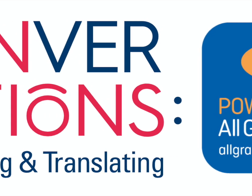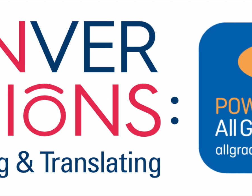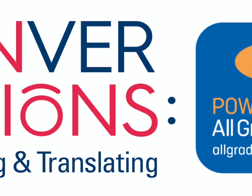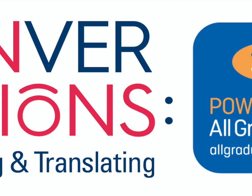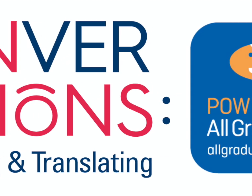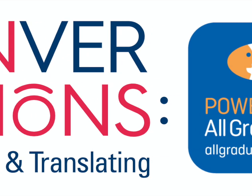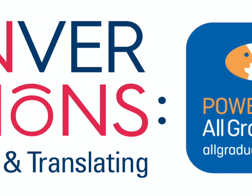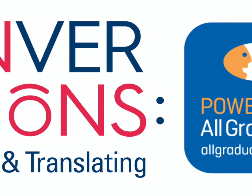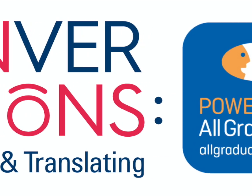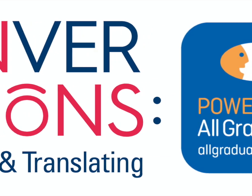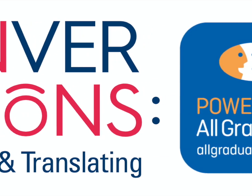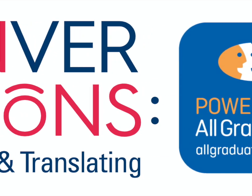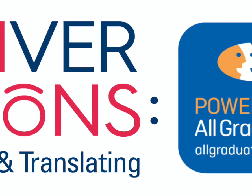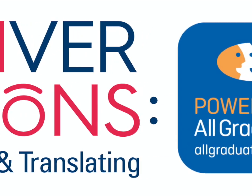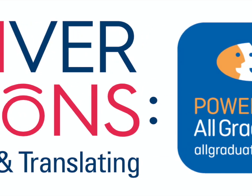Conversations podcast.